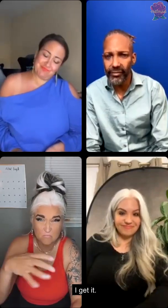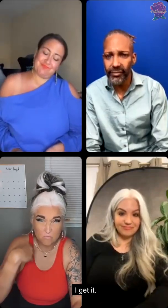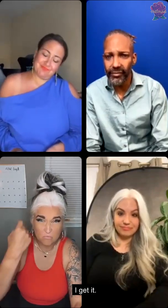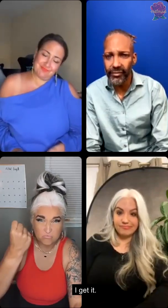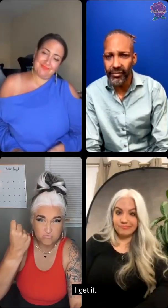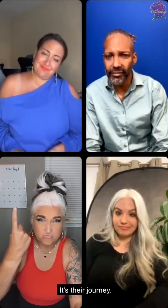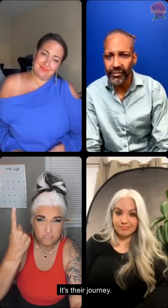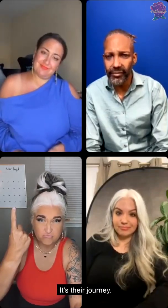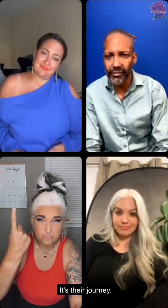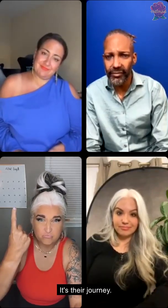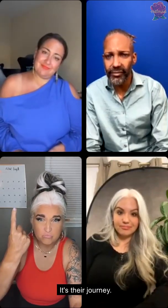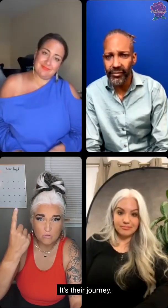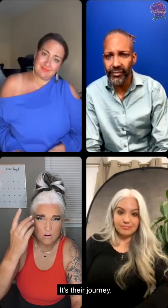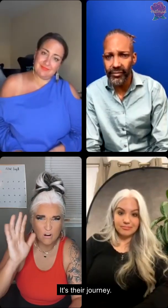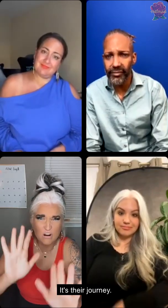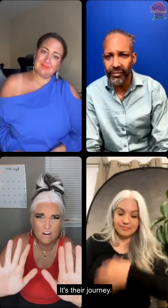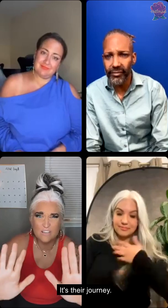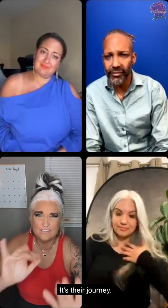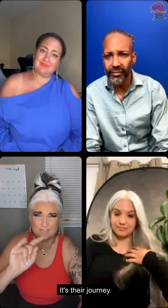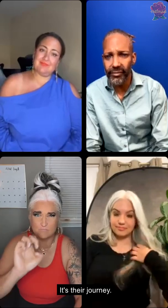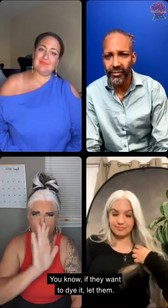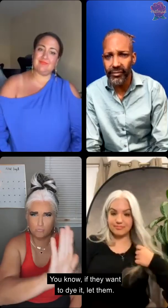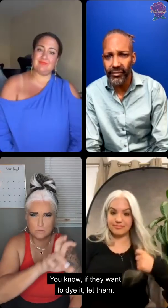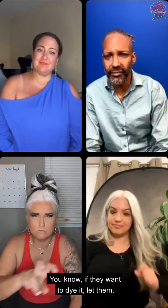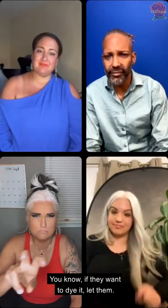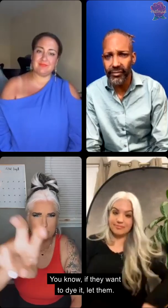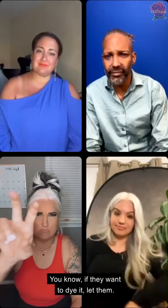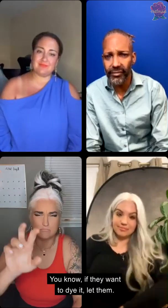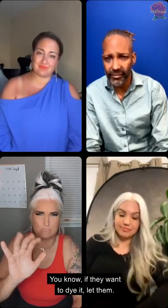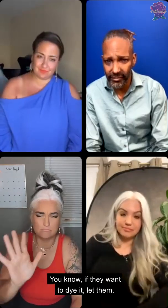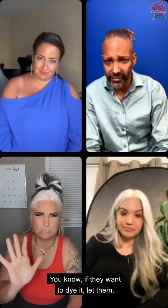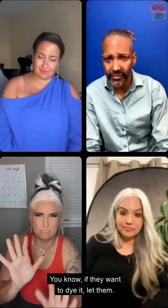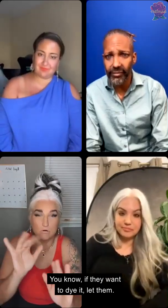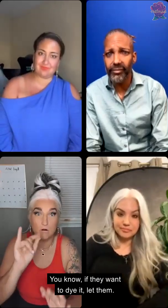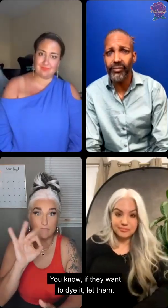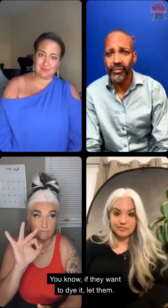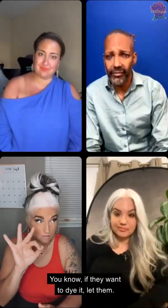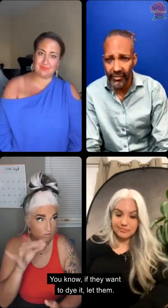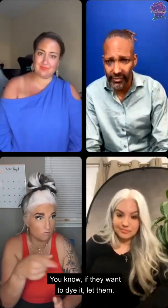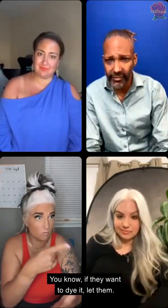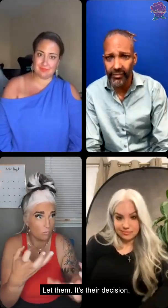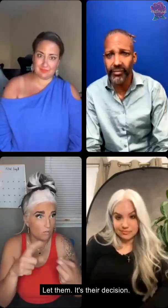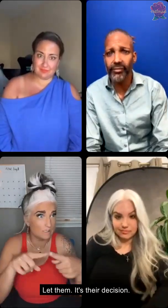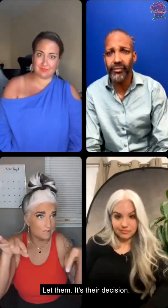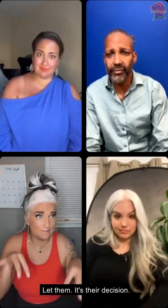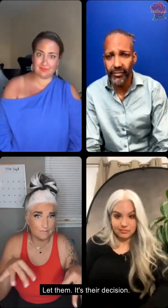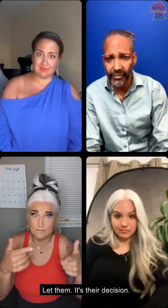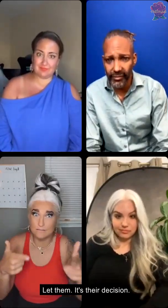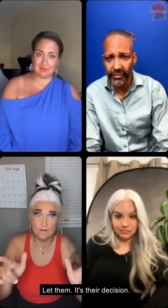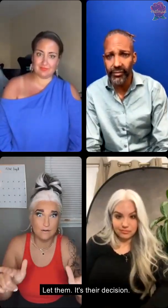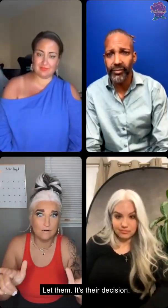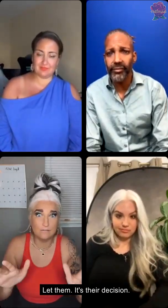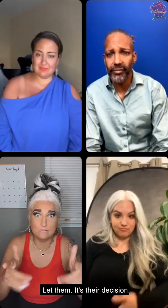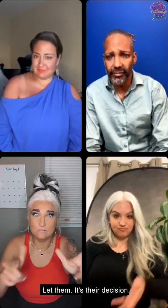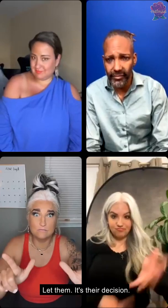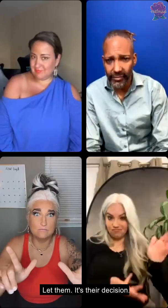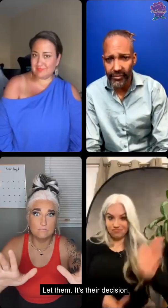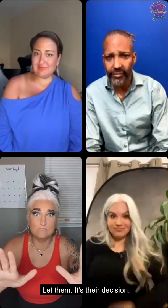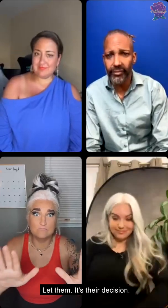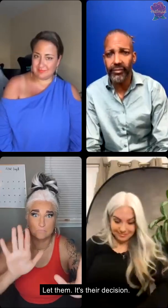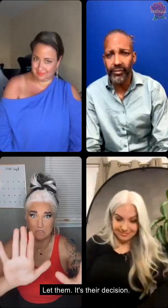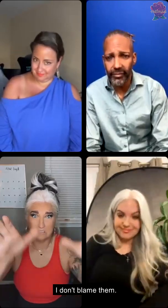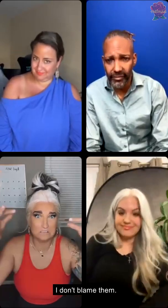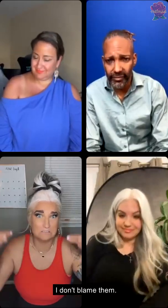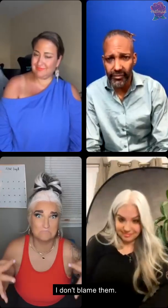it. I get it. It's their journey. If they want to dye it, let them. Let them. It's